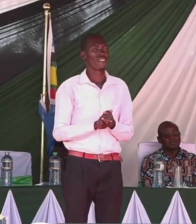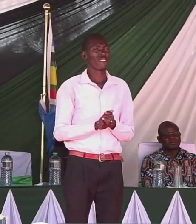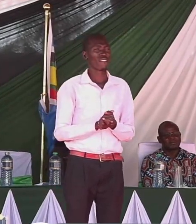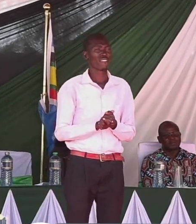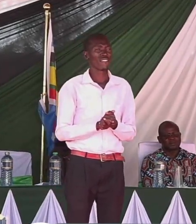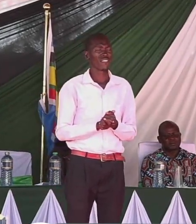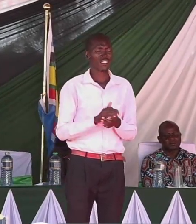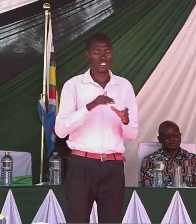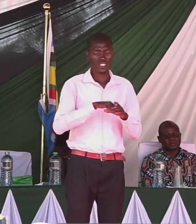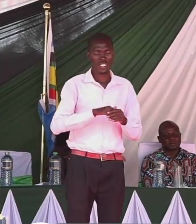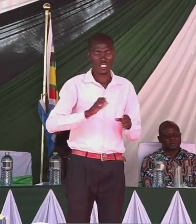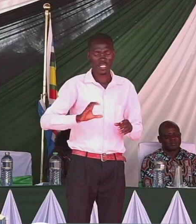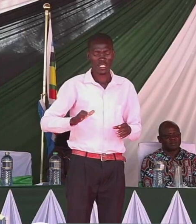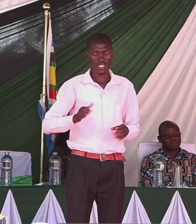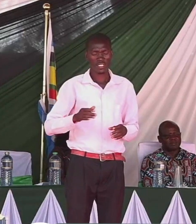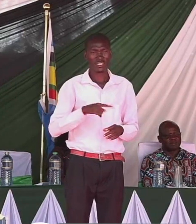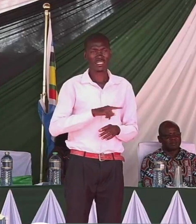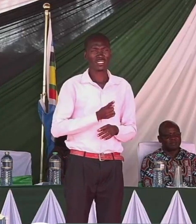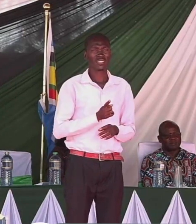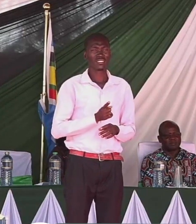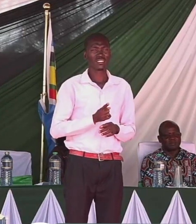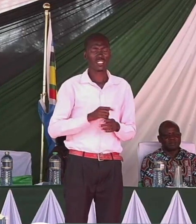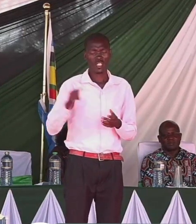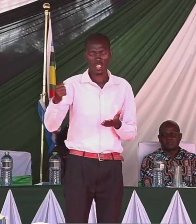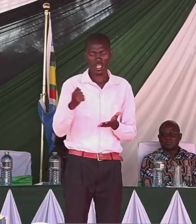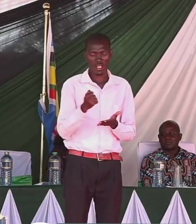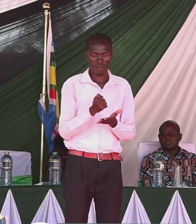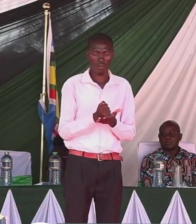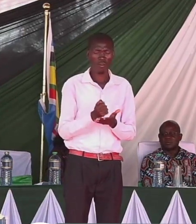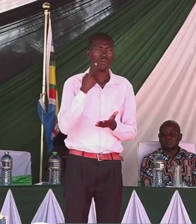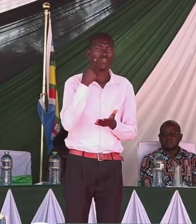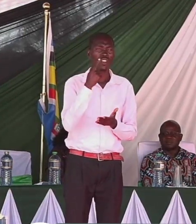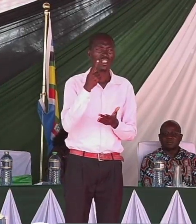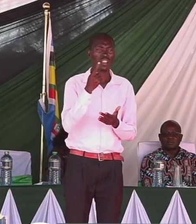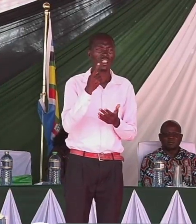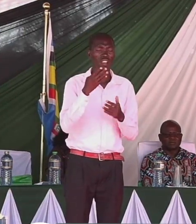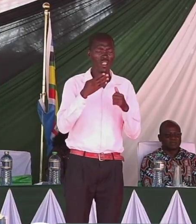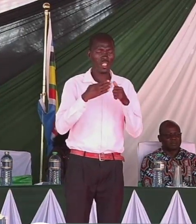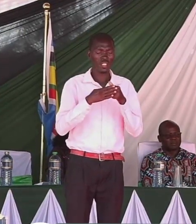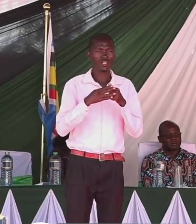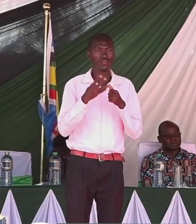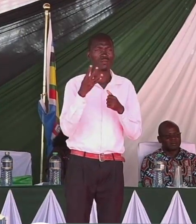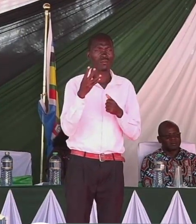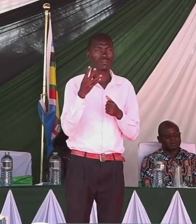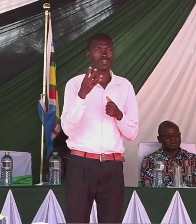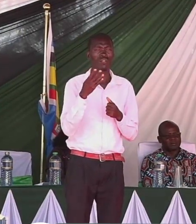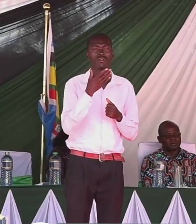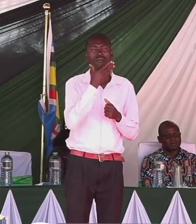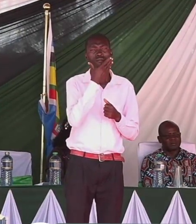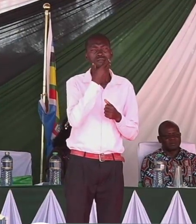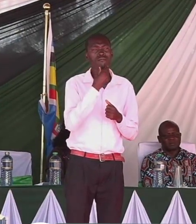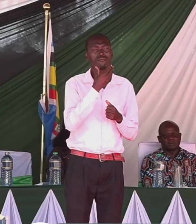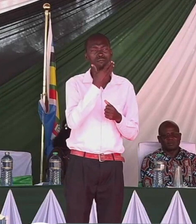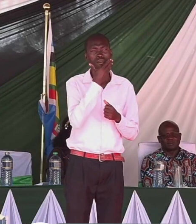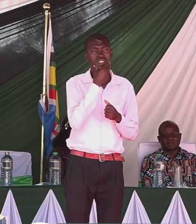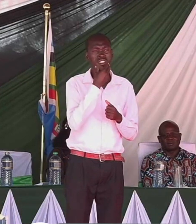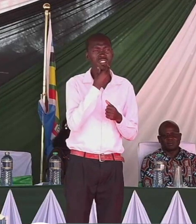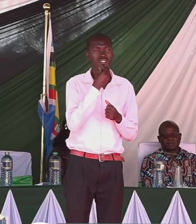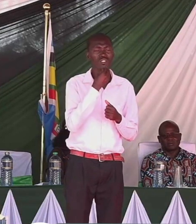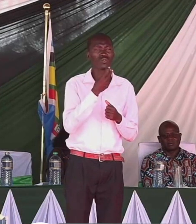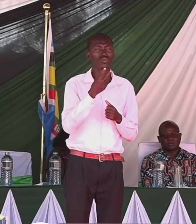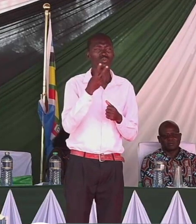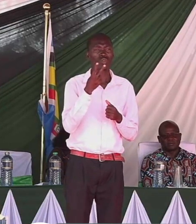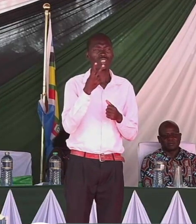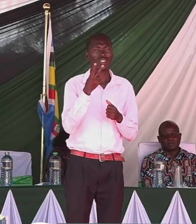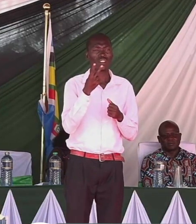In my county, we have employed 194 male teachers, 213 female